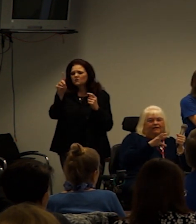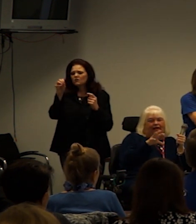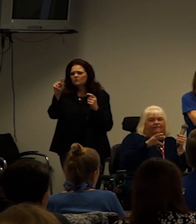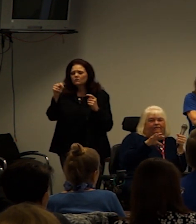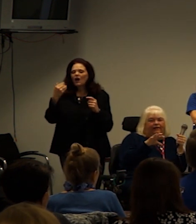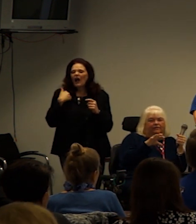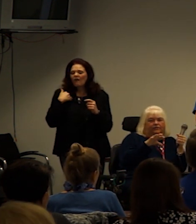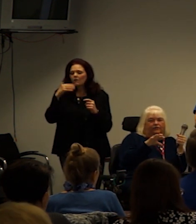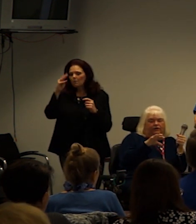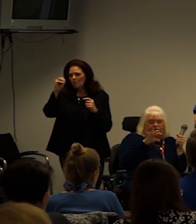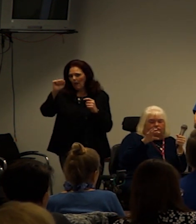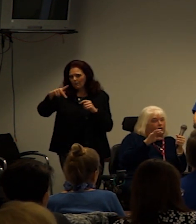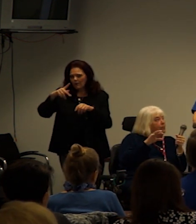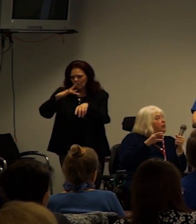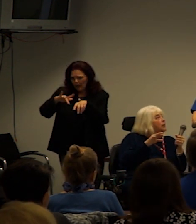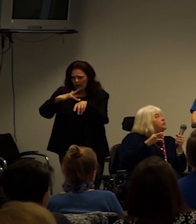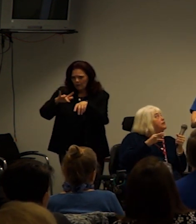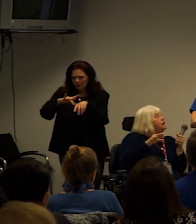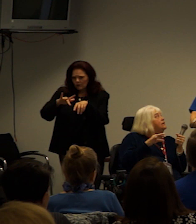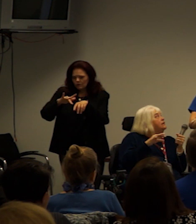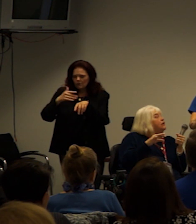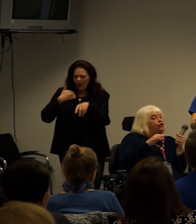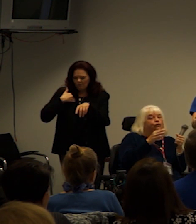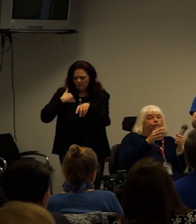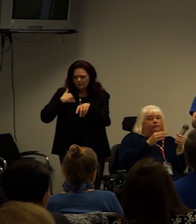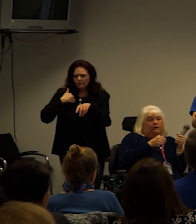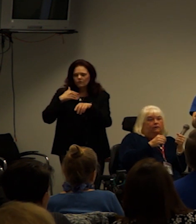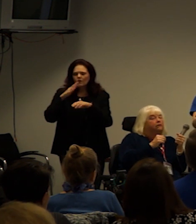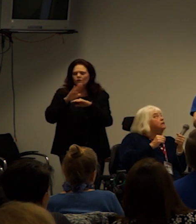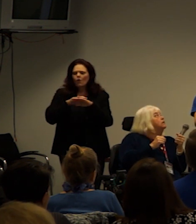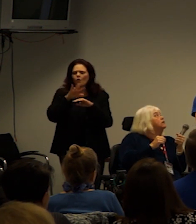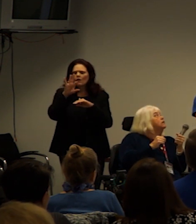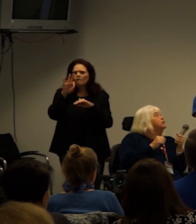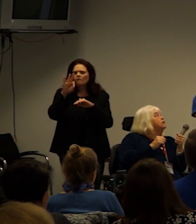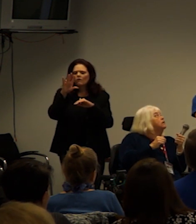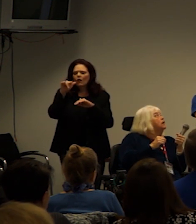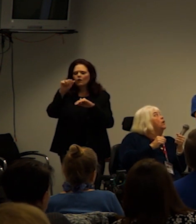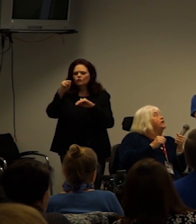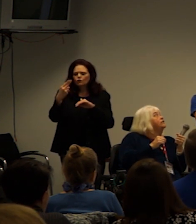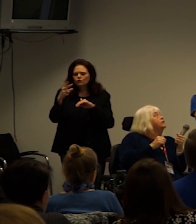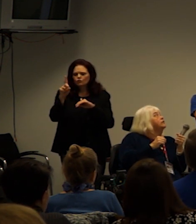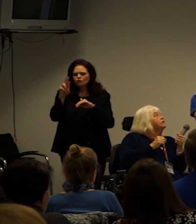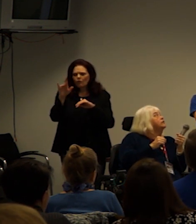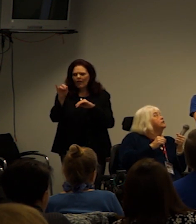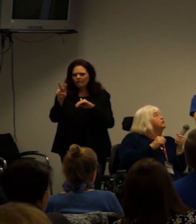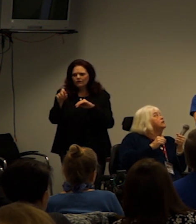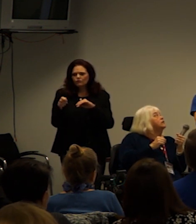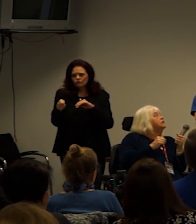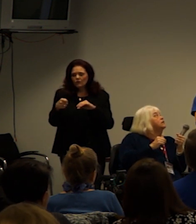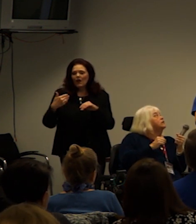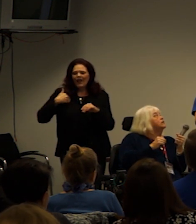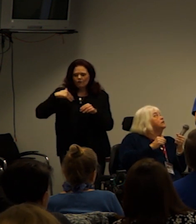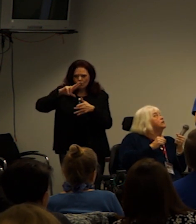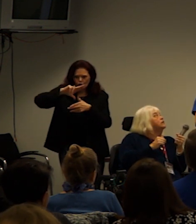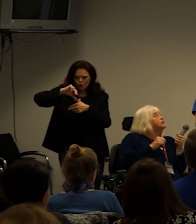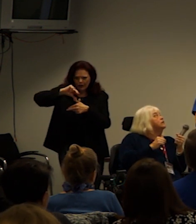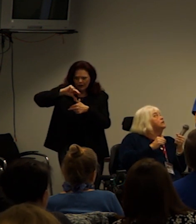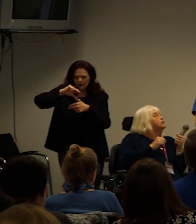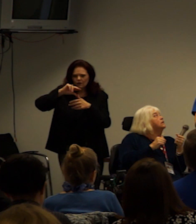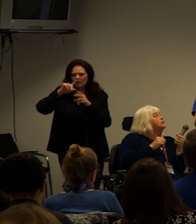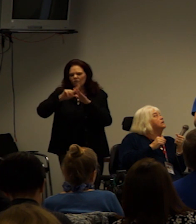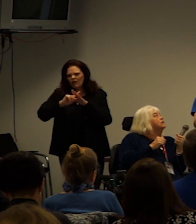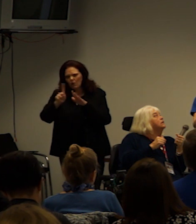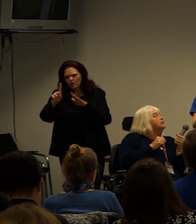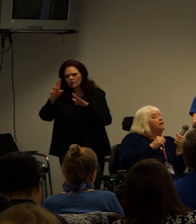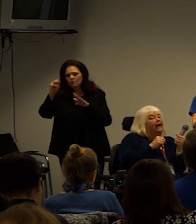maps that they have available. Mm-hmm. So probably. It's on the flash drive, in fact. We have the hurricane evacuation map